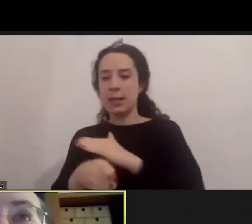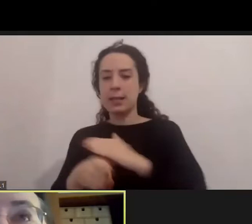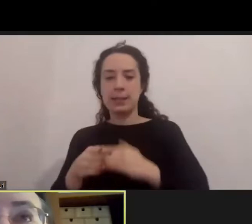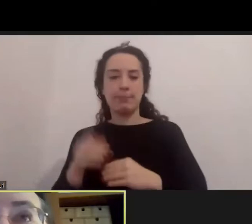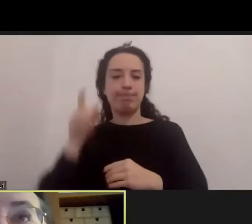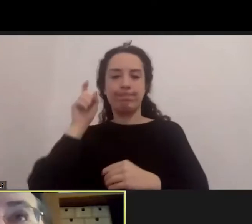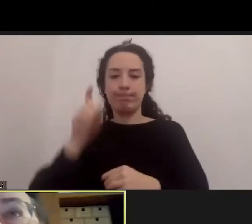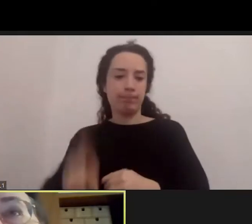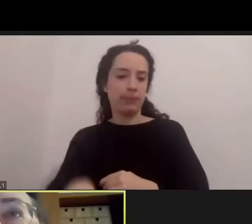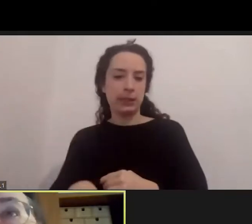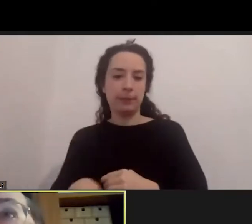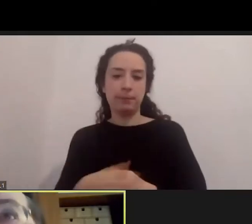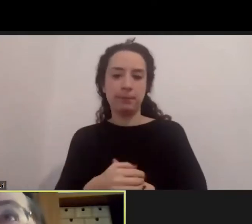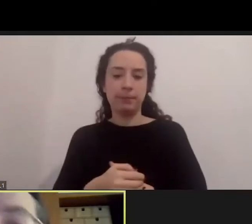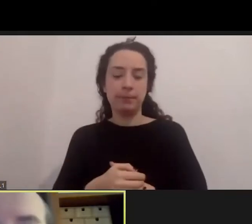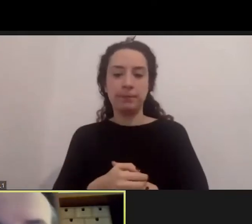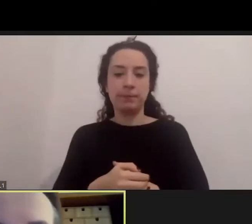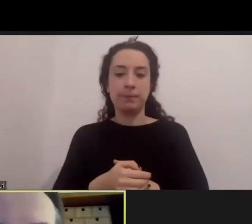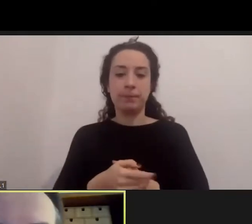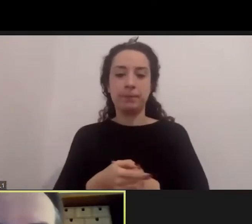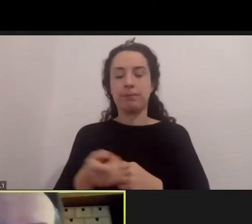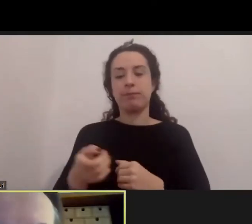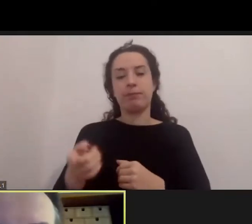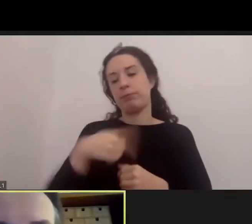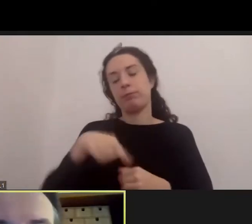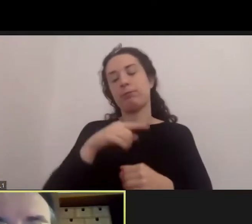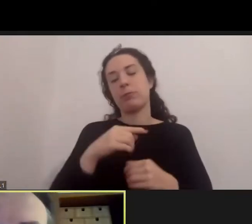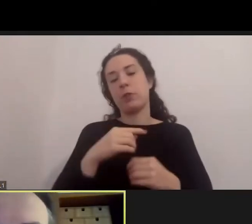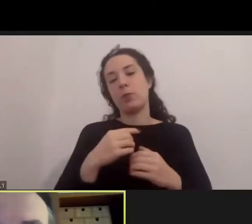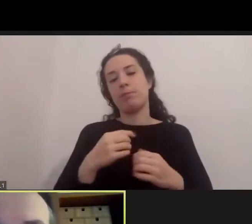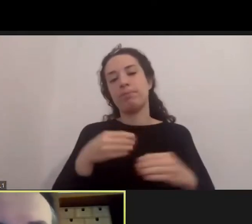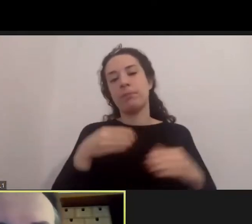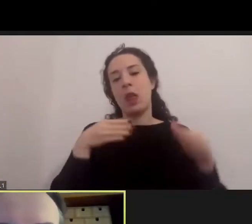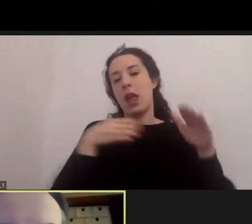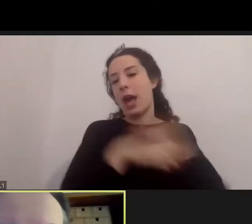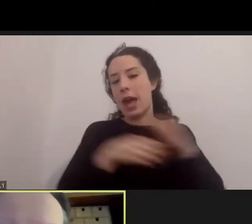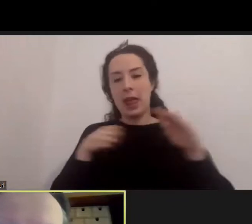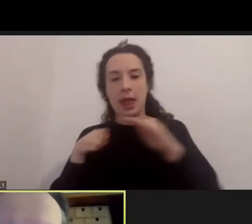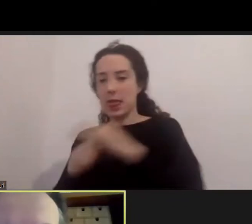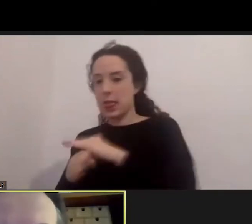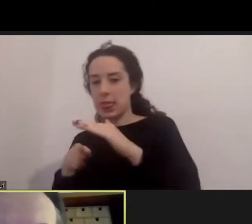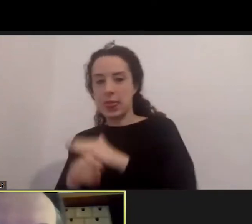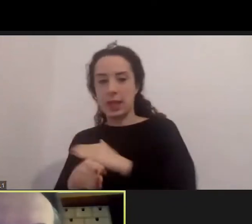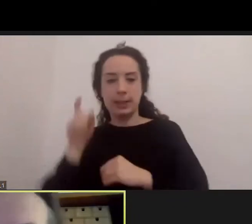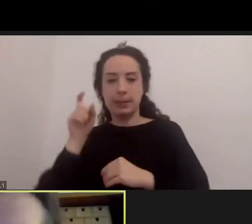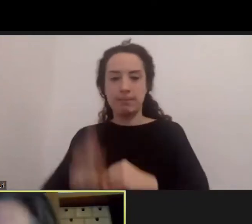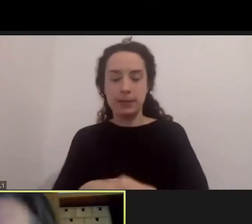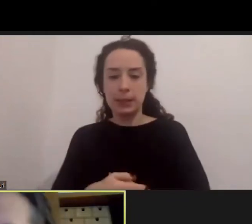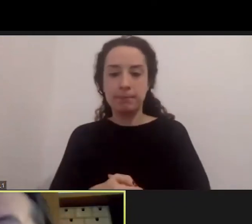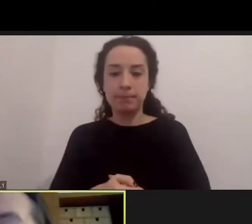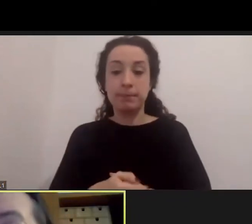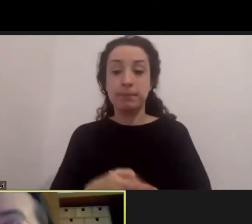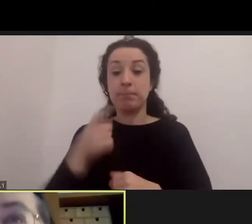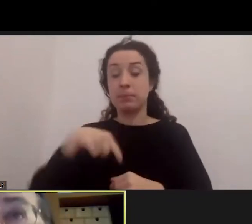services and infrastructures have to be bought accessible by public authorities. Of course, we have some research initiatives continuing